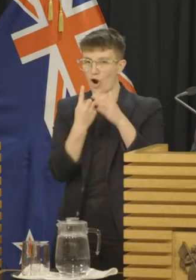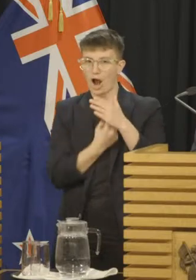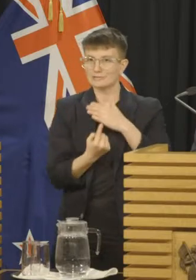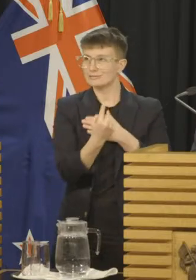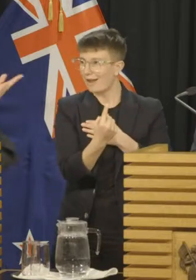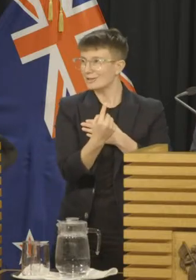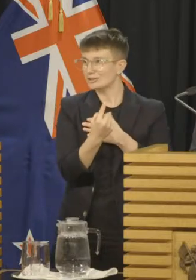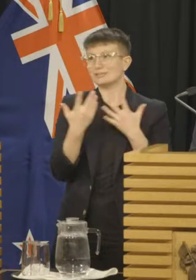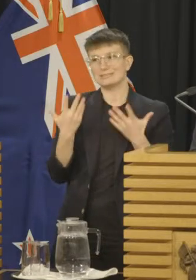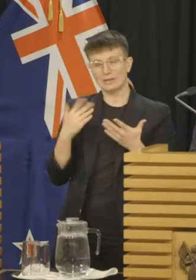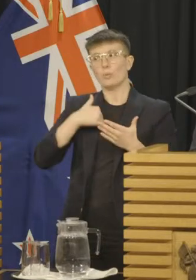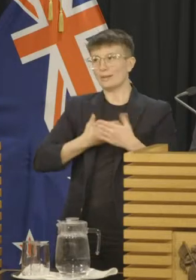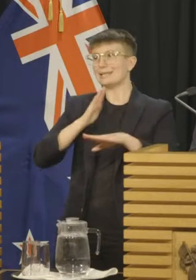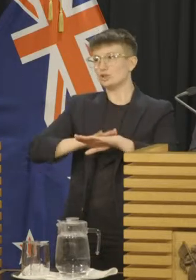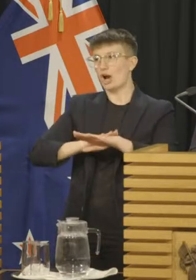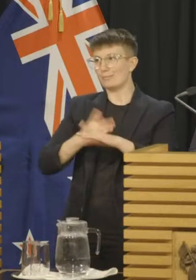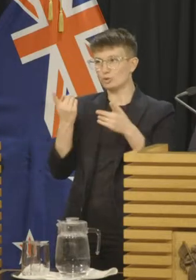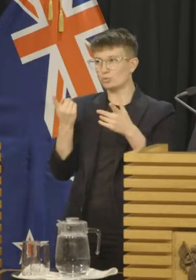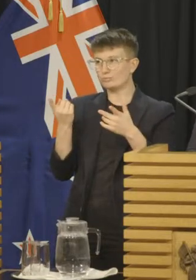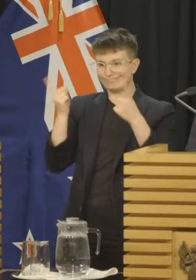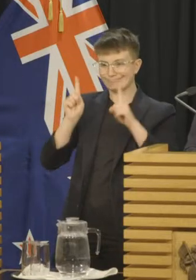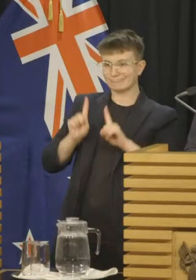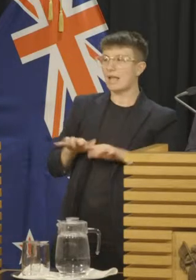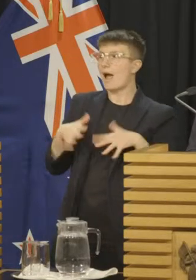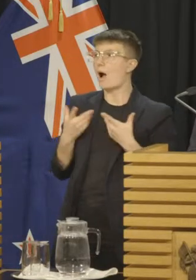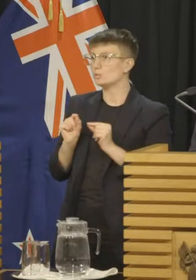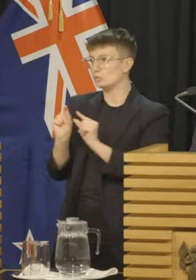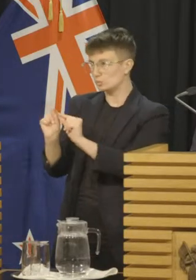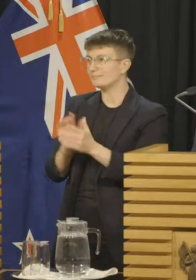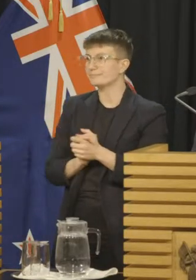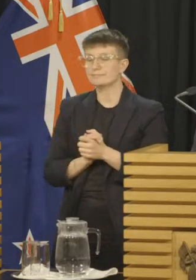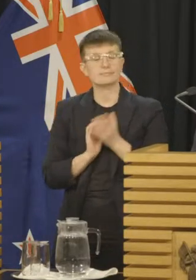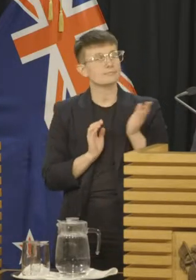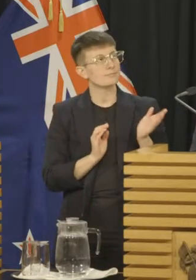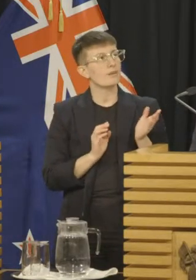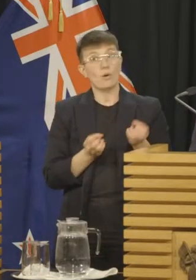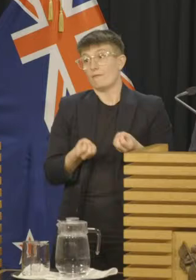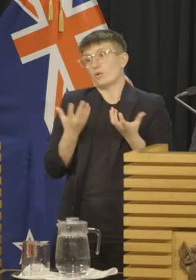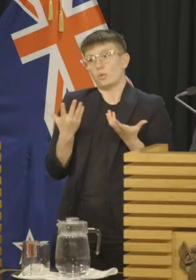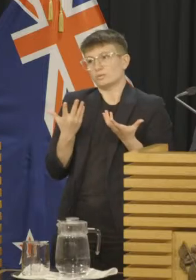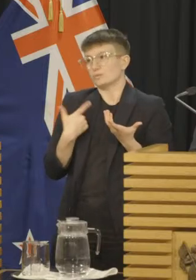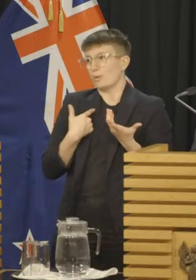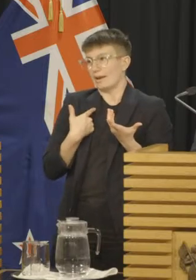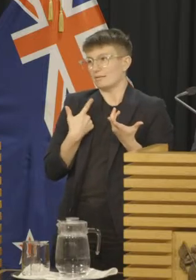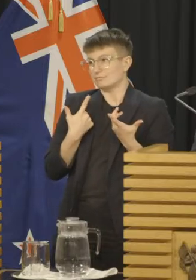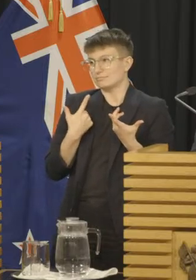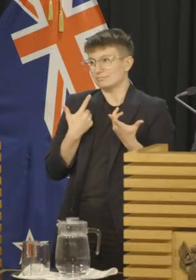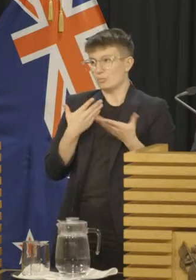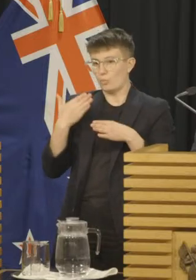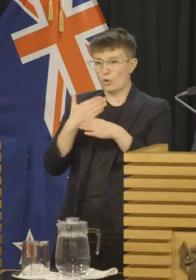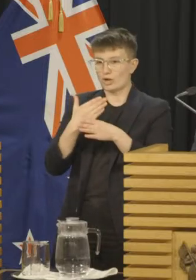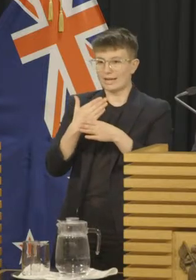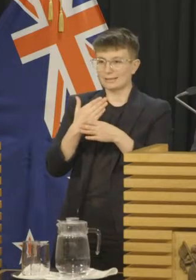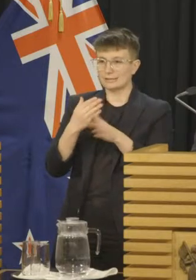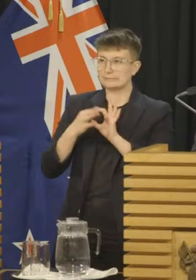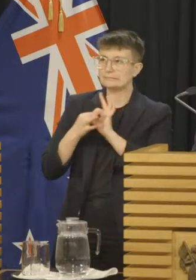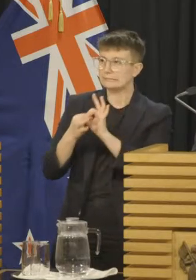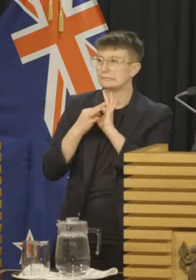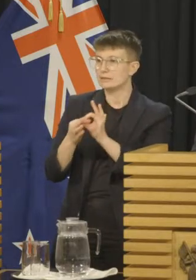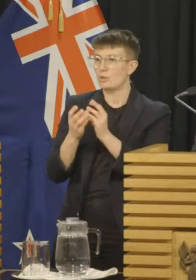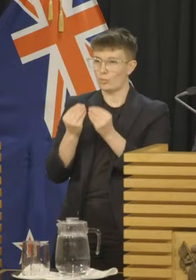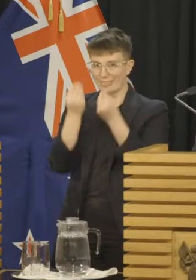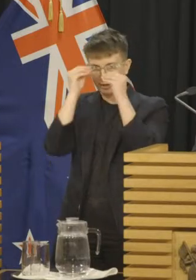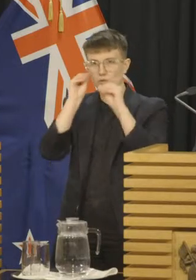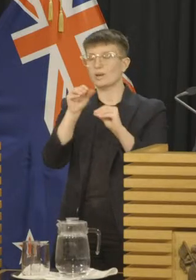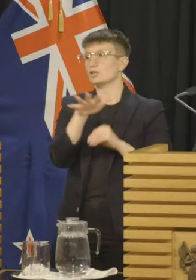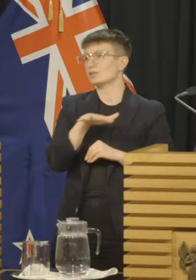the sector on that. Yeah, look, we're absolutely working very closely with the sector at the moment. Of course, I know they want faster progress, but